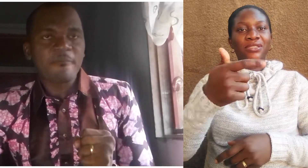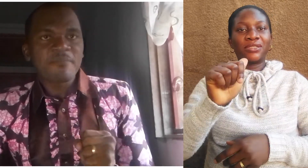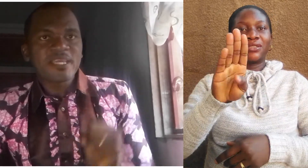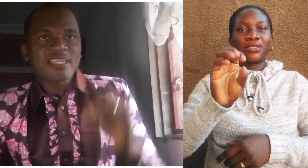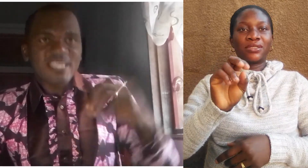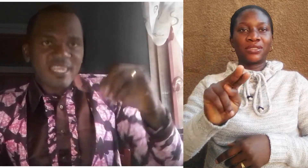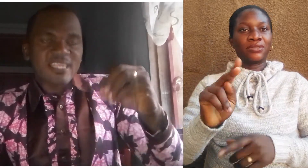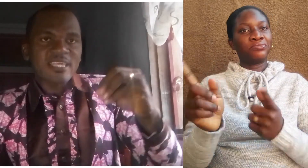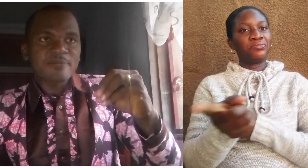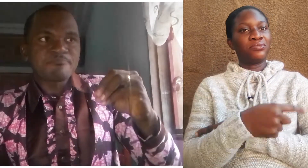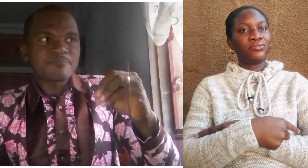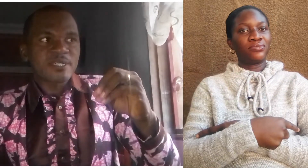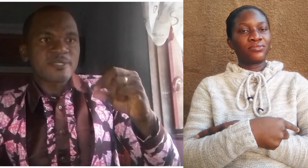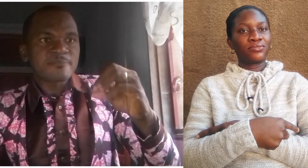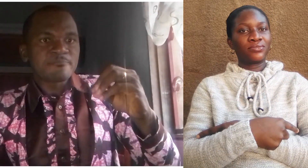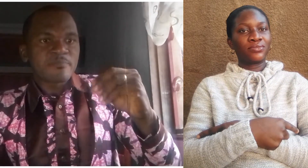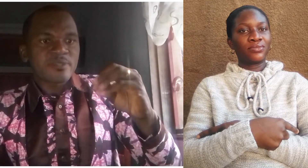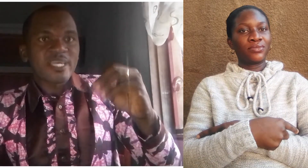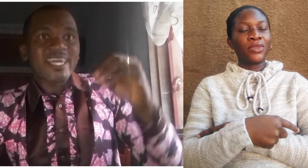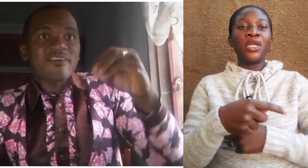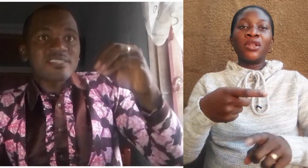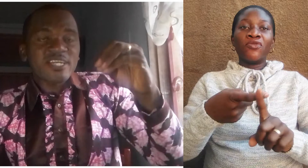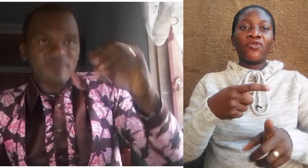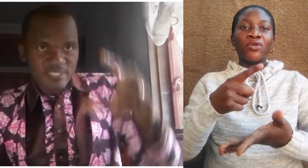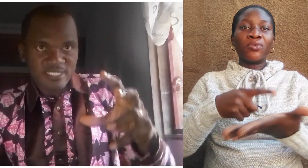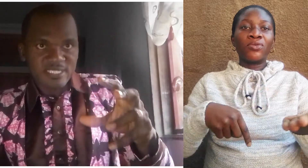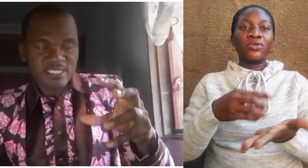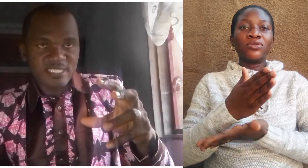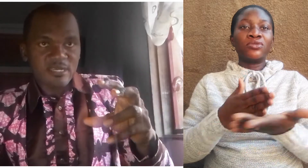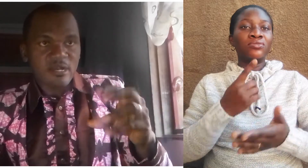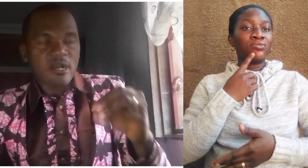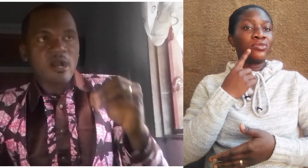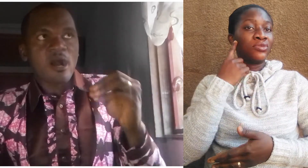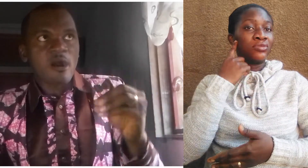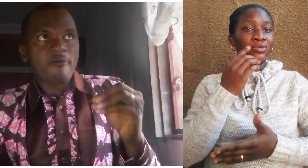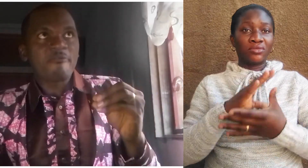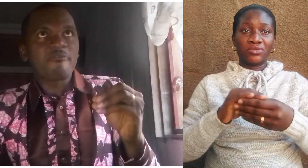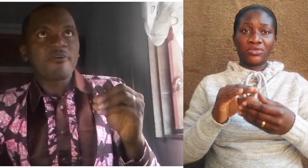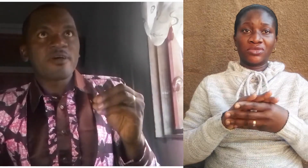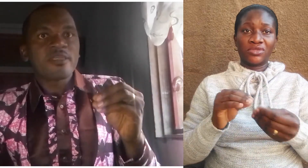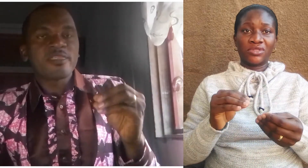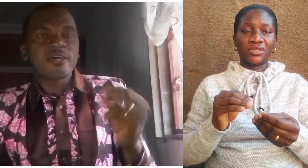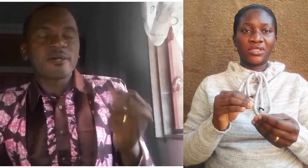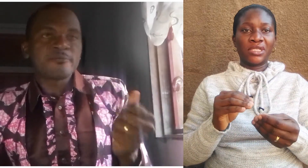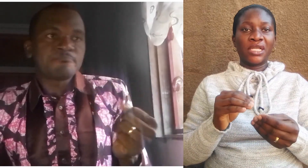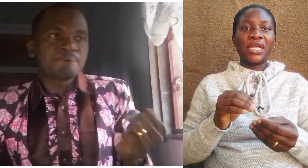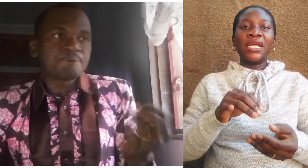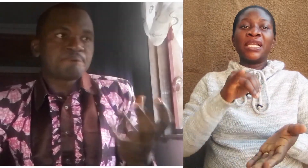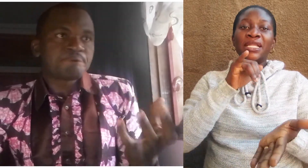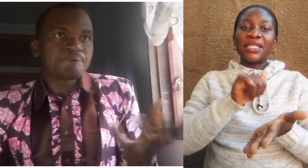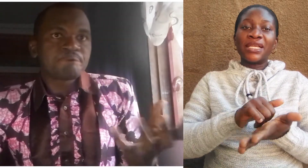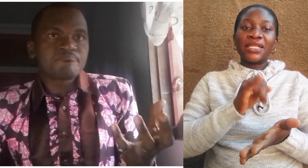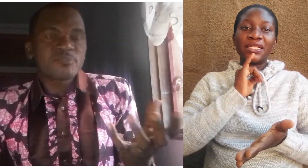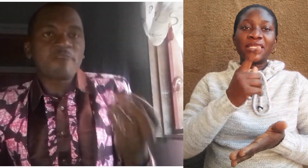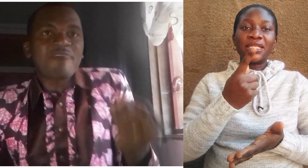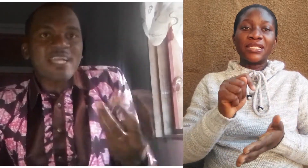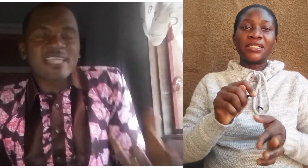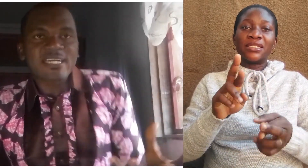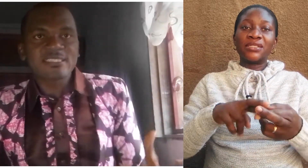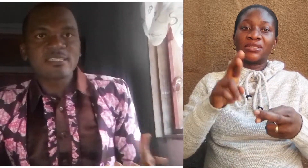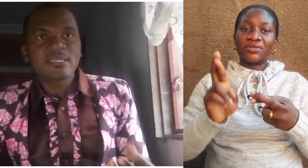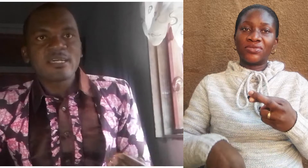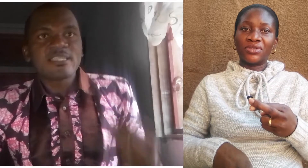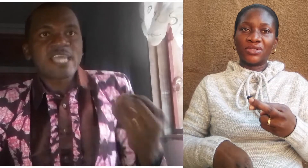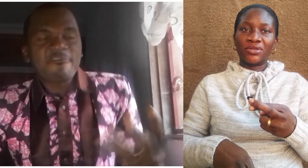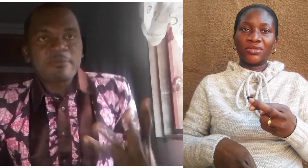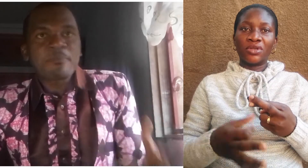deaf, this is the consequences of the the fact